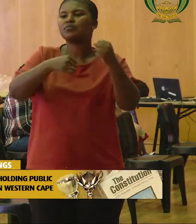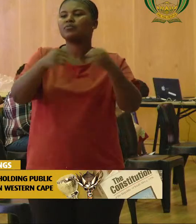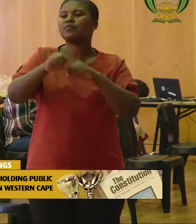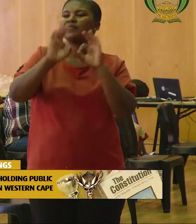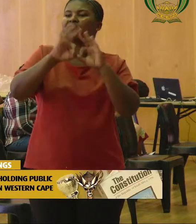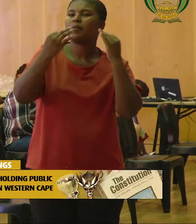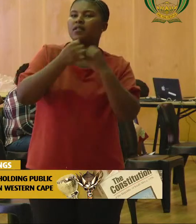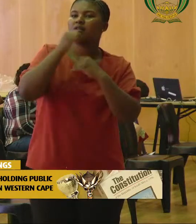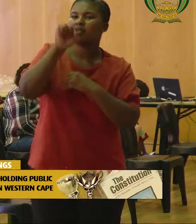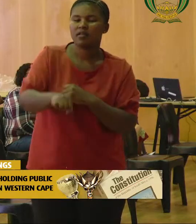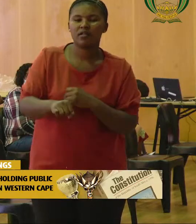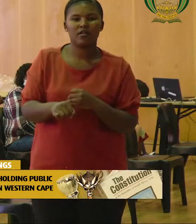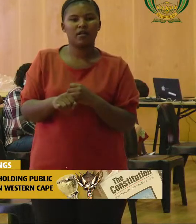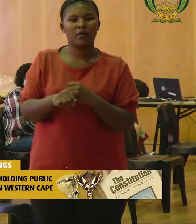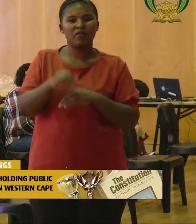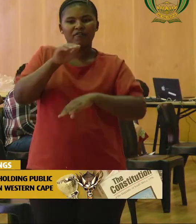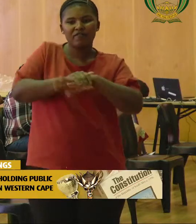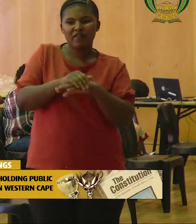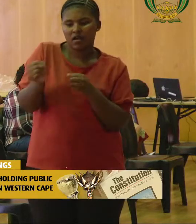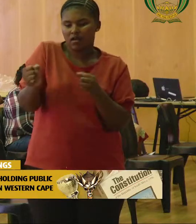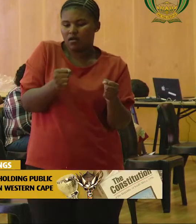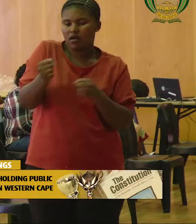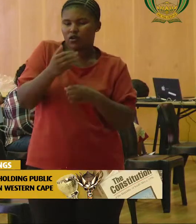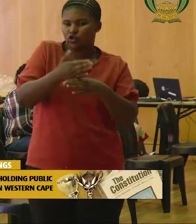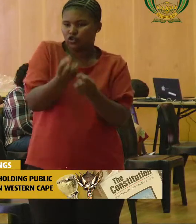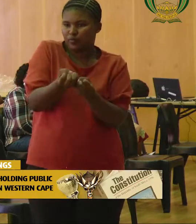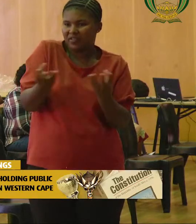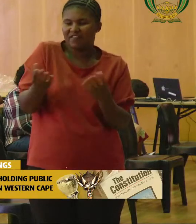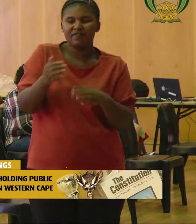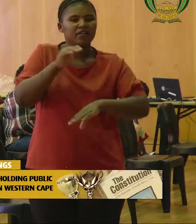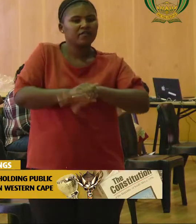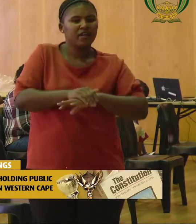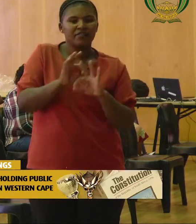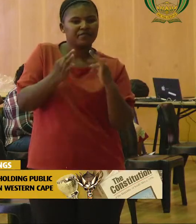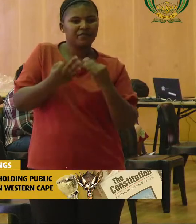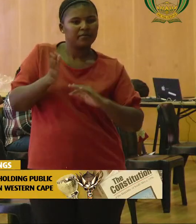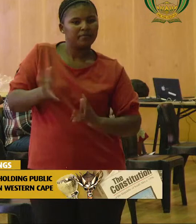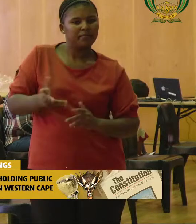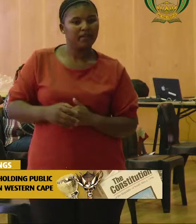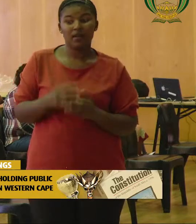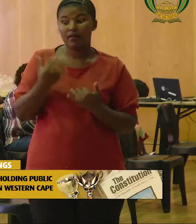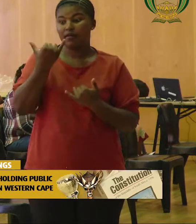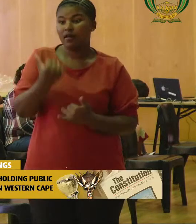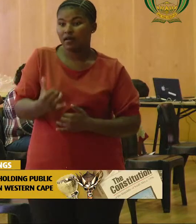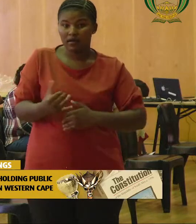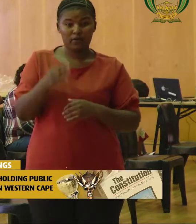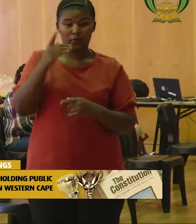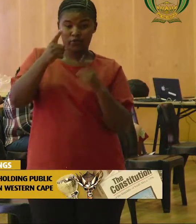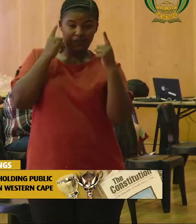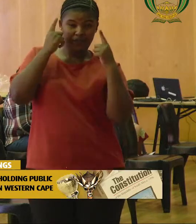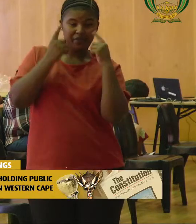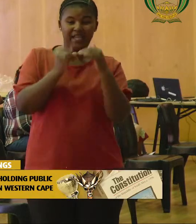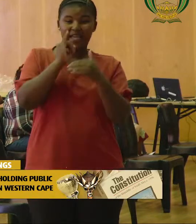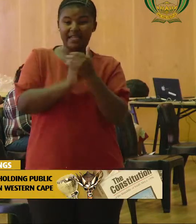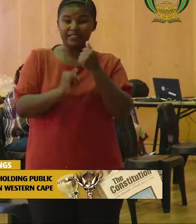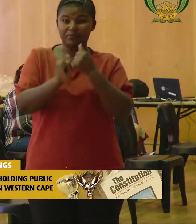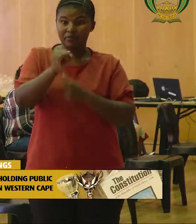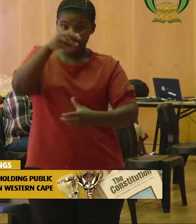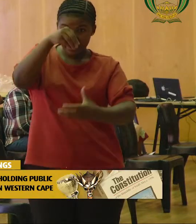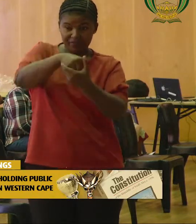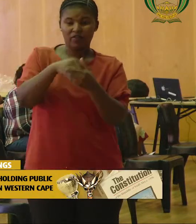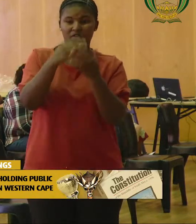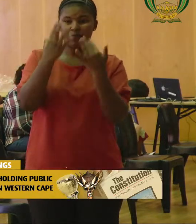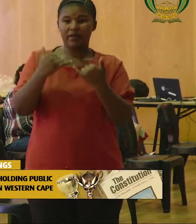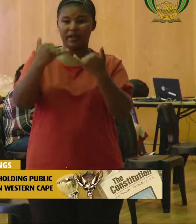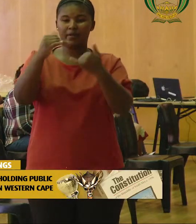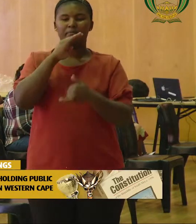iqasha ifamily, iqasha friends. So it's all about friends. How much more when the independent zipanga phakathi eParliament?